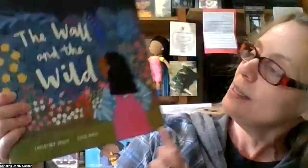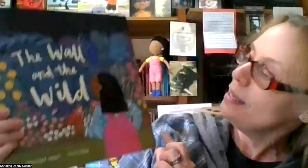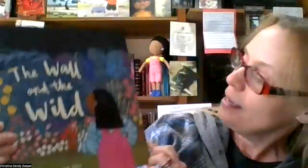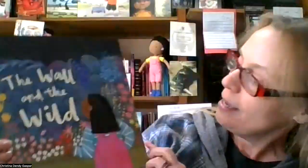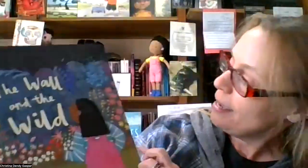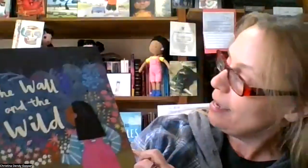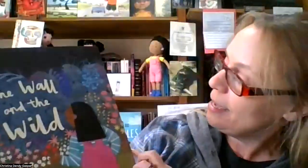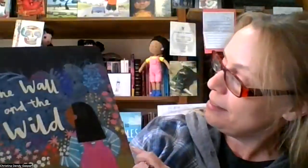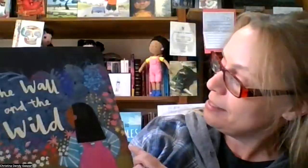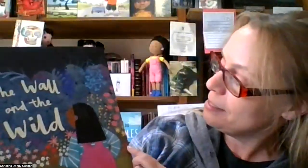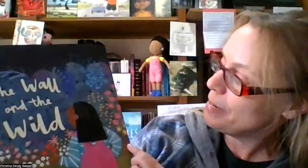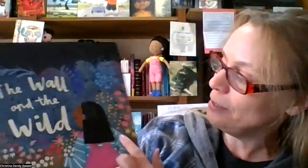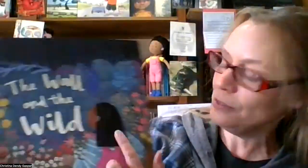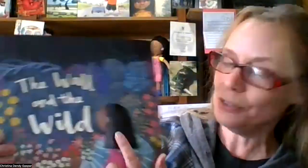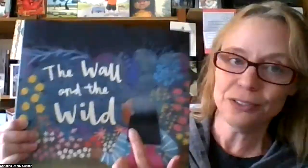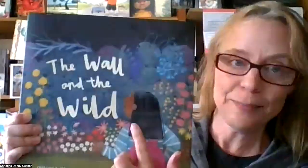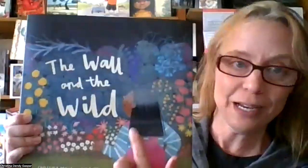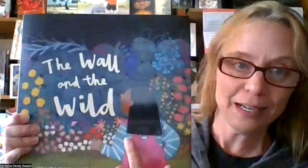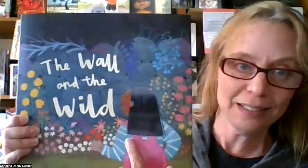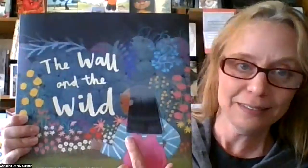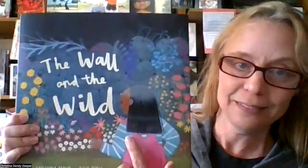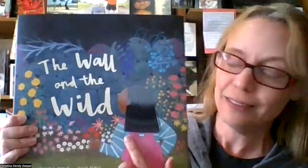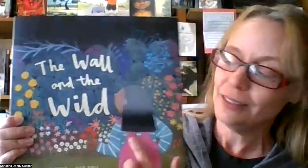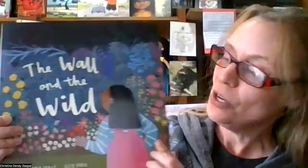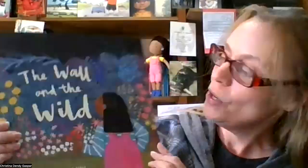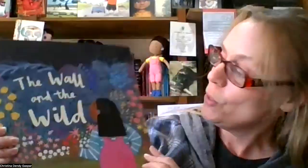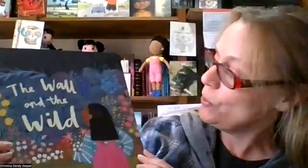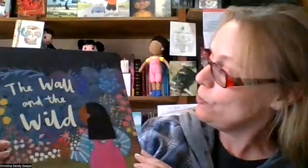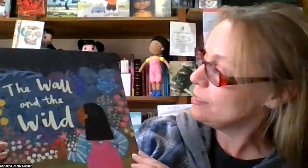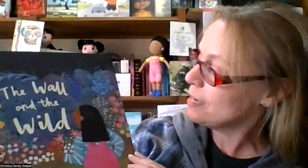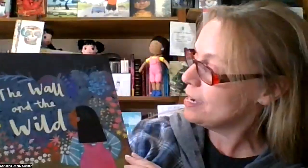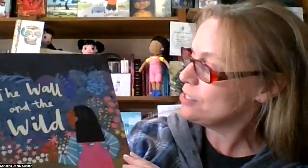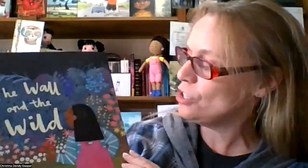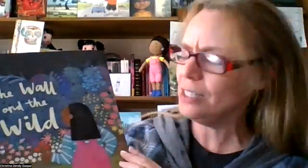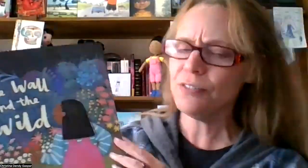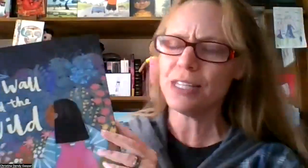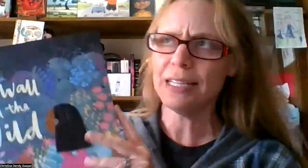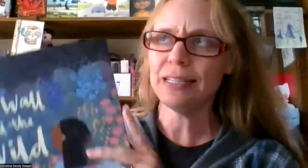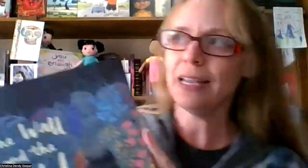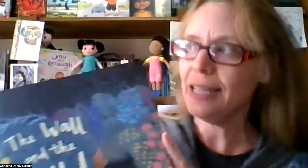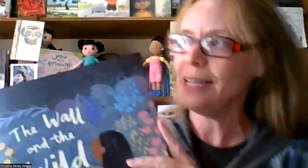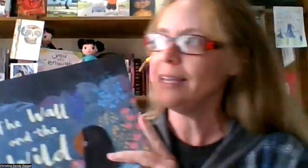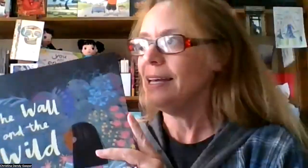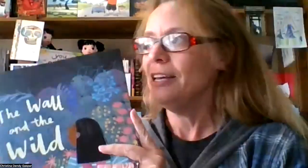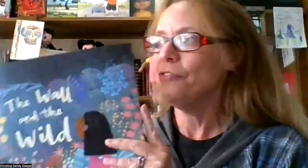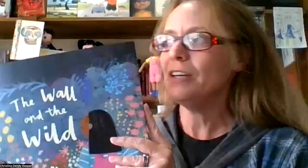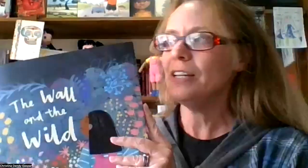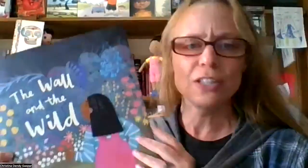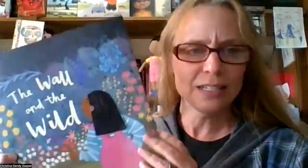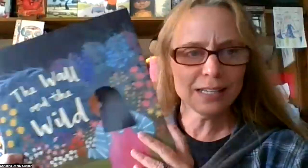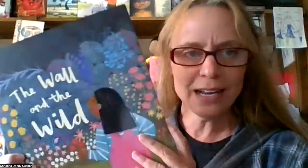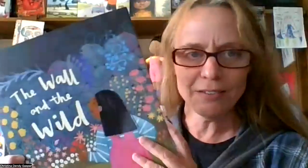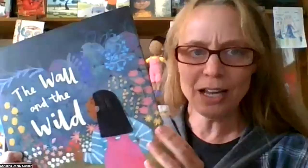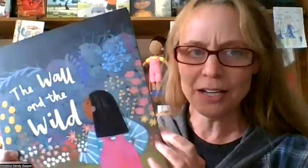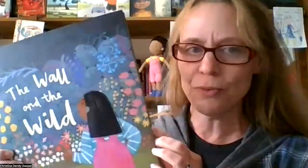Roos. And this is about a little girl named Anna who decides she lives in a